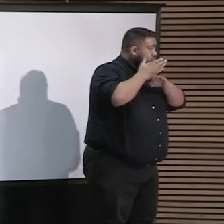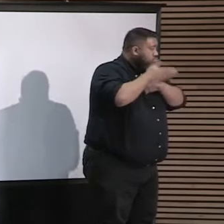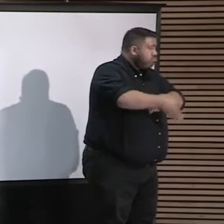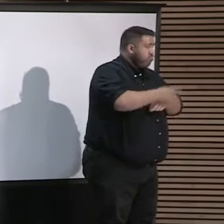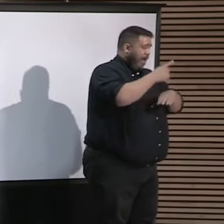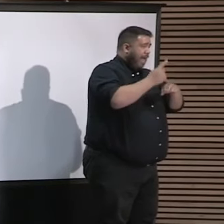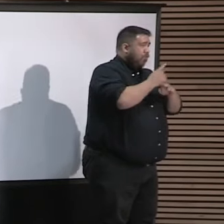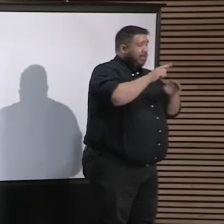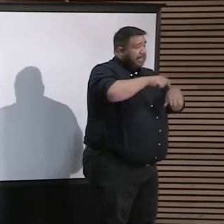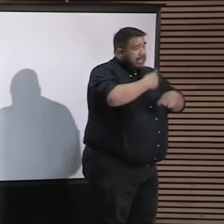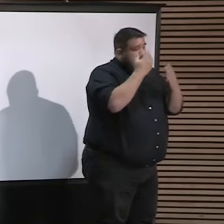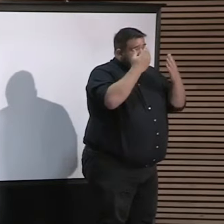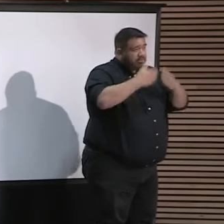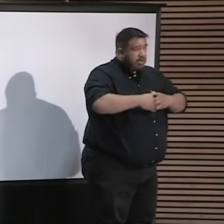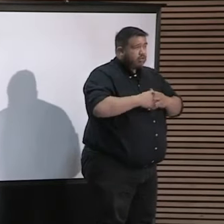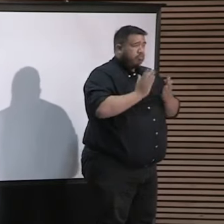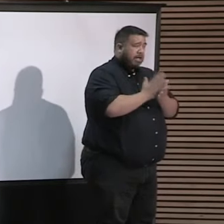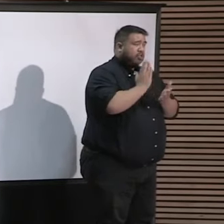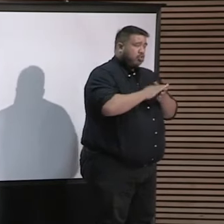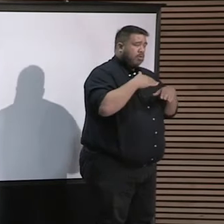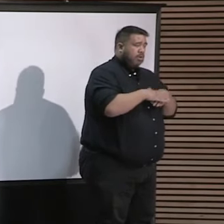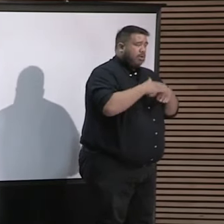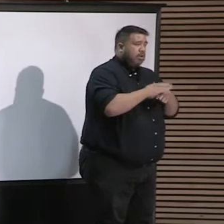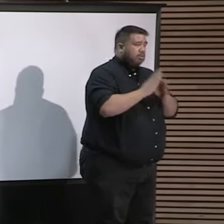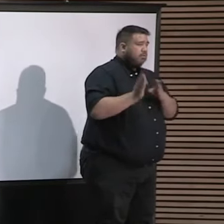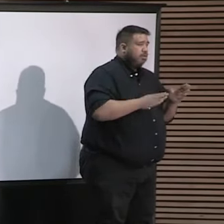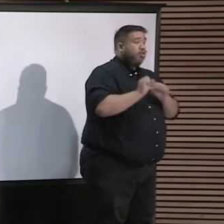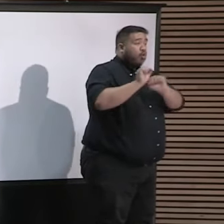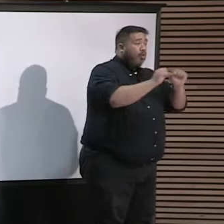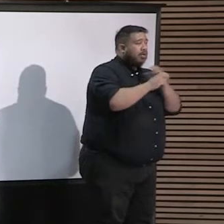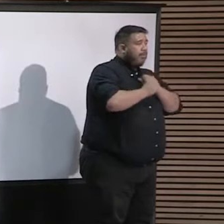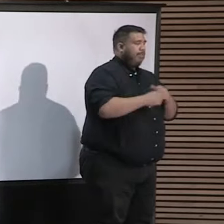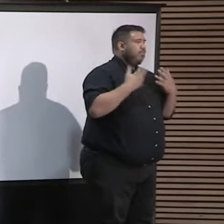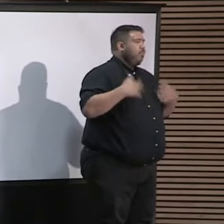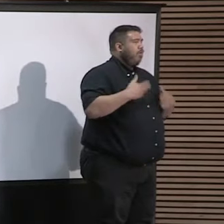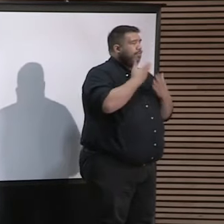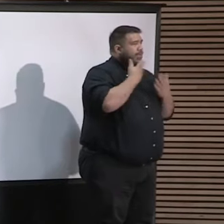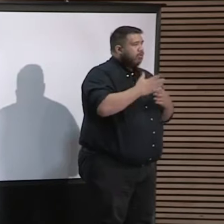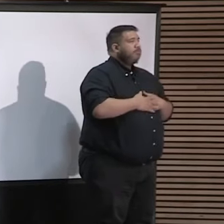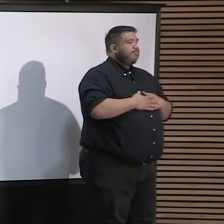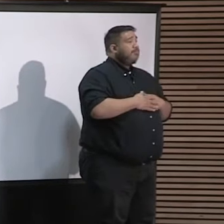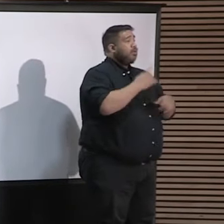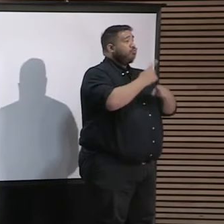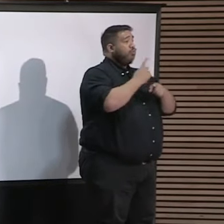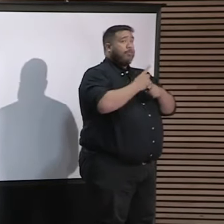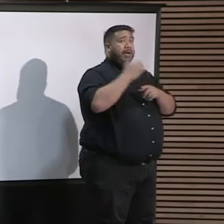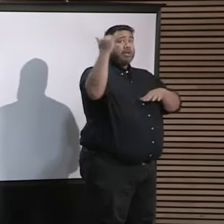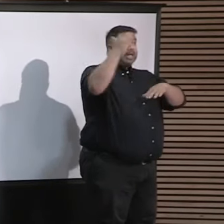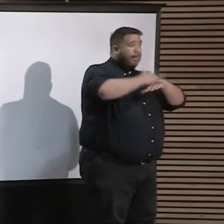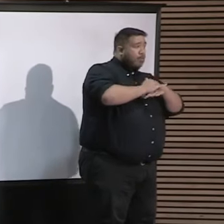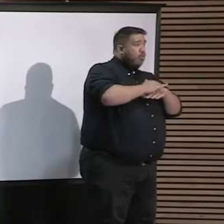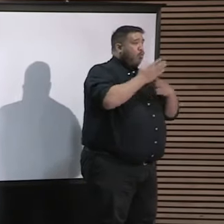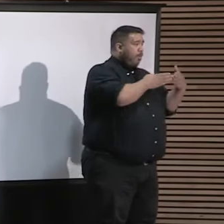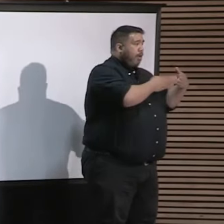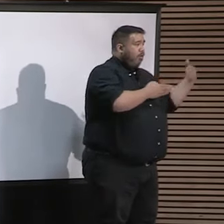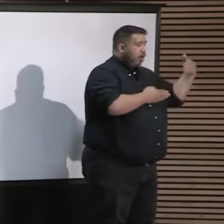test results processed, and I want to thank them for their commitment. Testing has ramped up at the border, both at the airports and at the